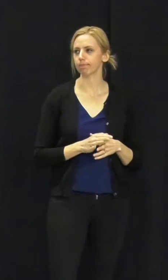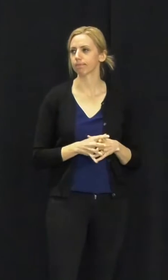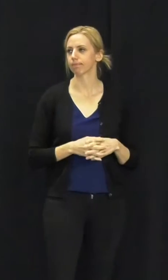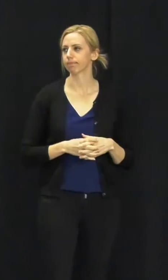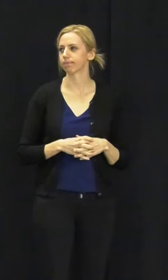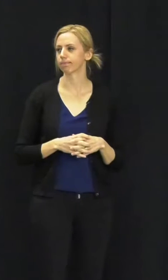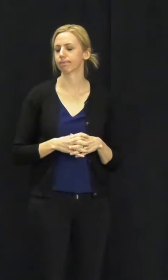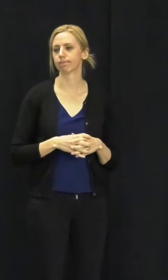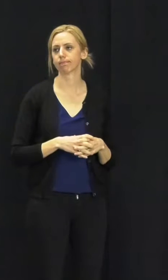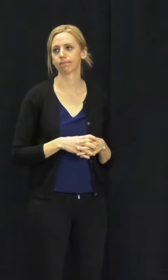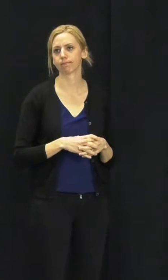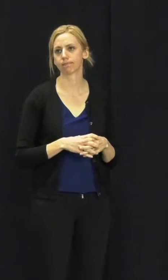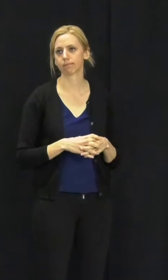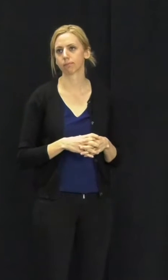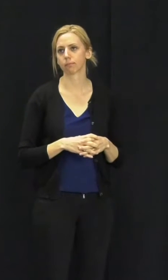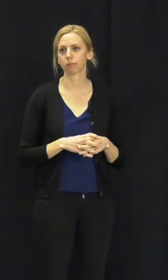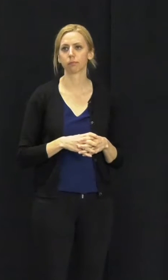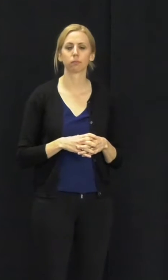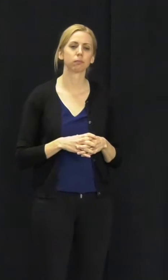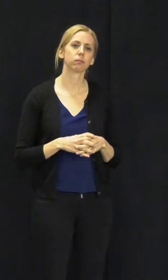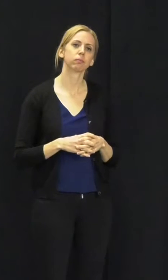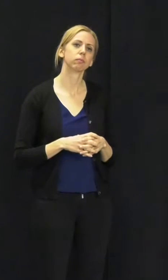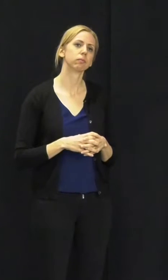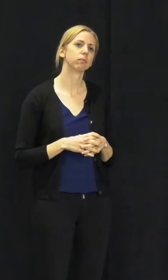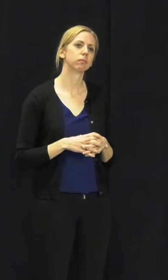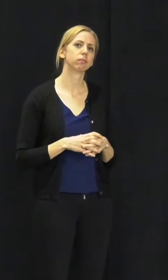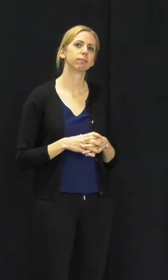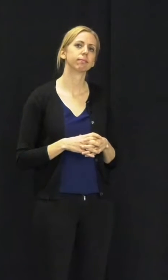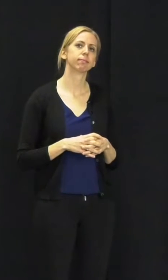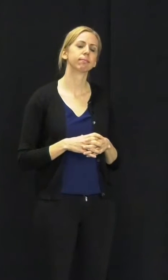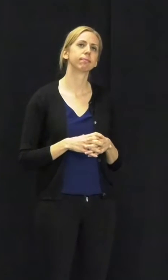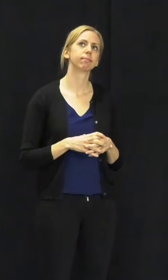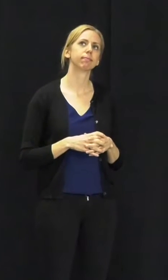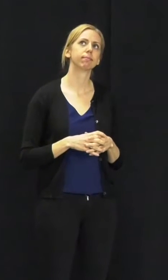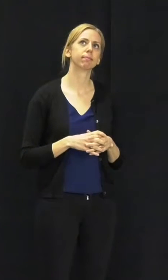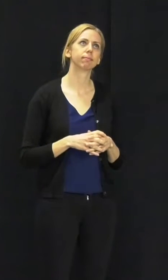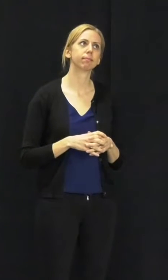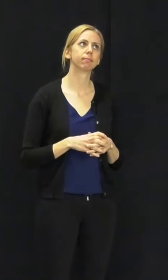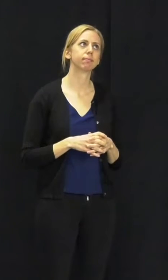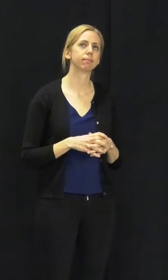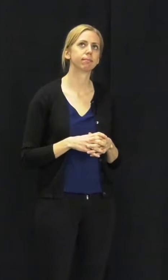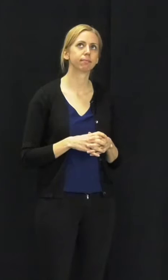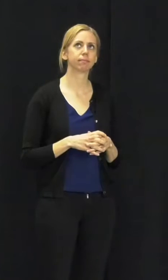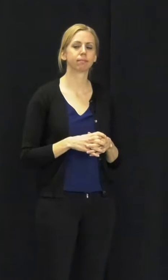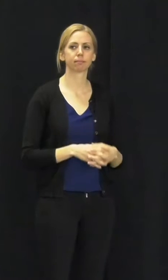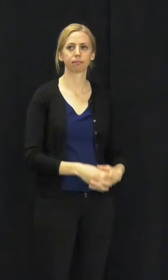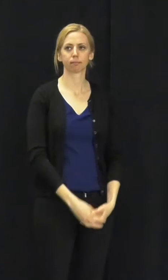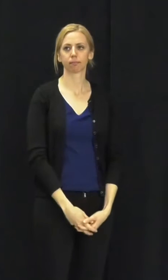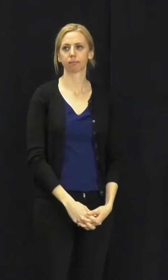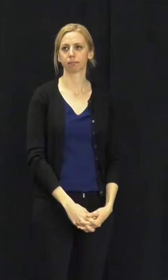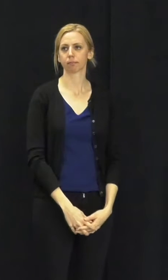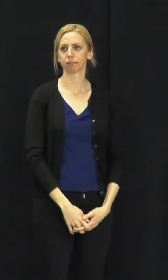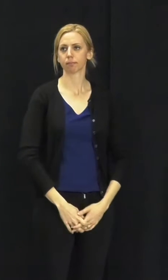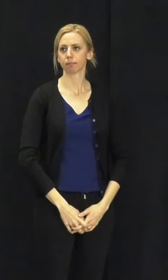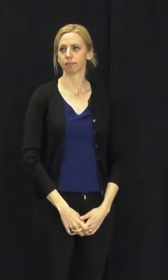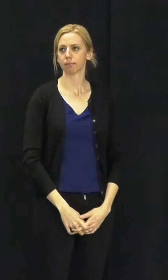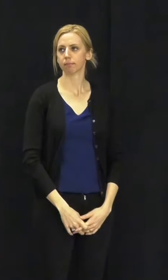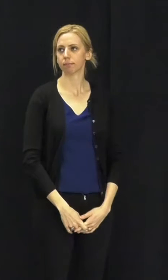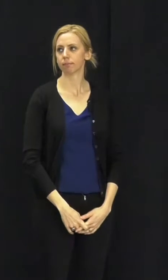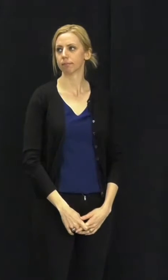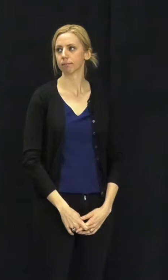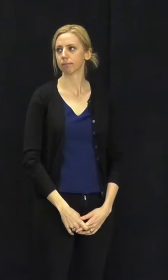of individual artists and small groups in all disciplines. And just because of the current political climate, I really